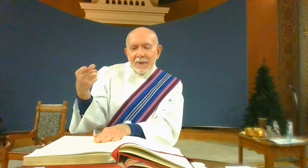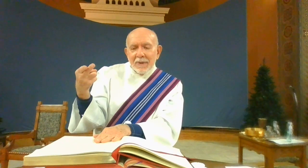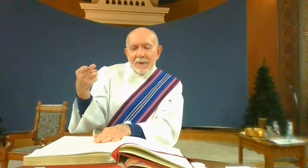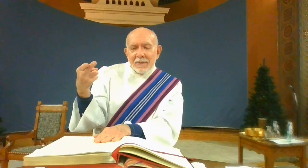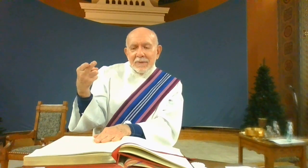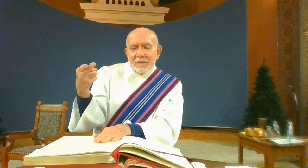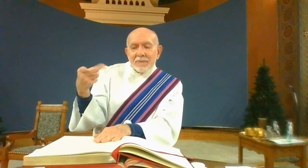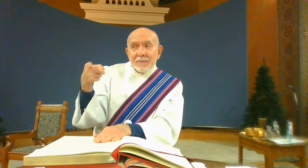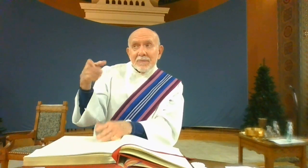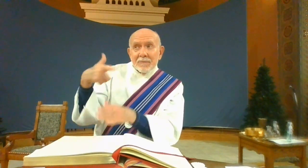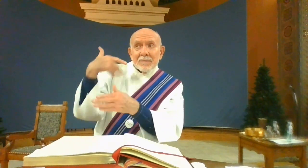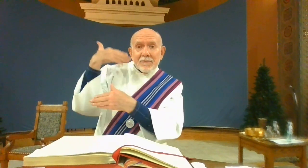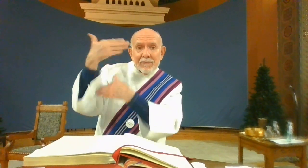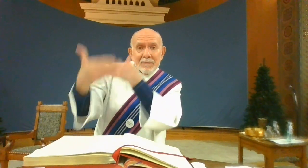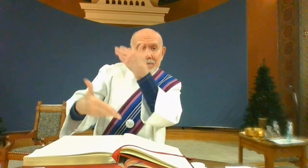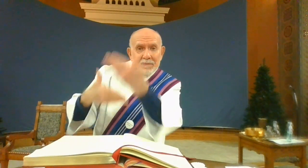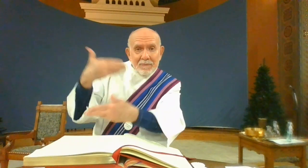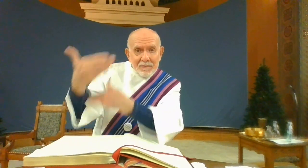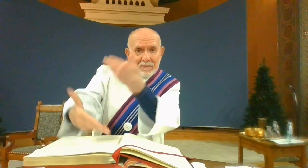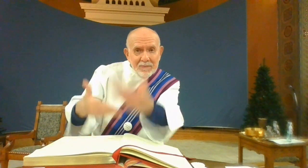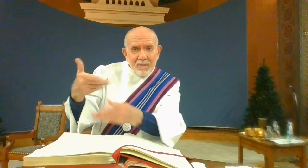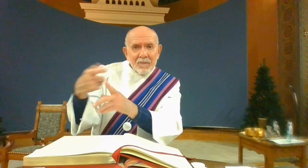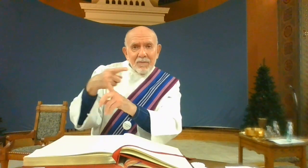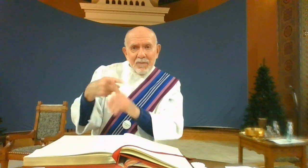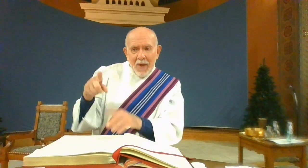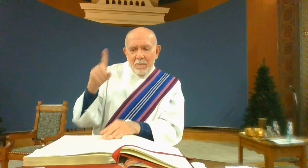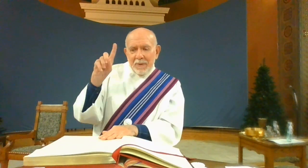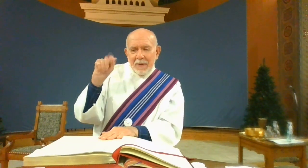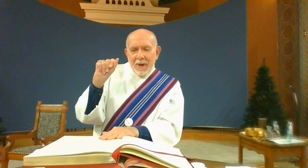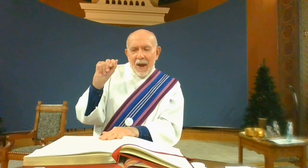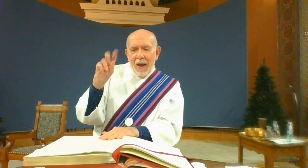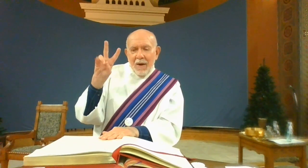of the house of David.